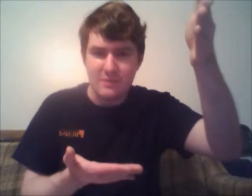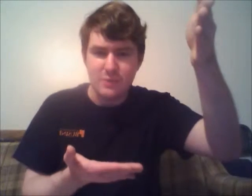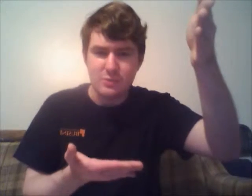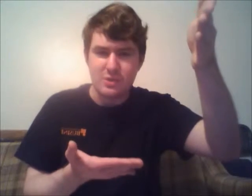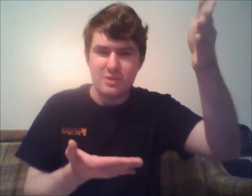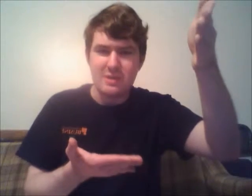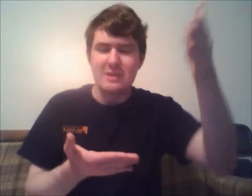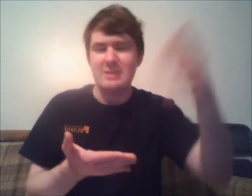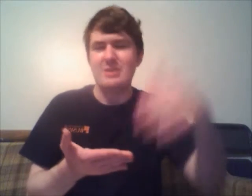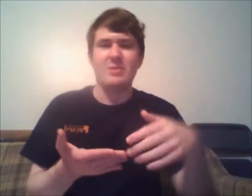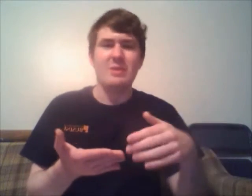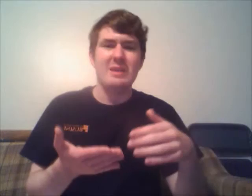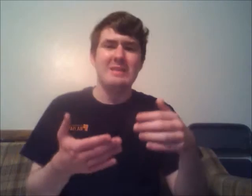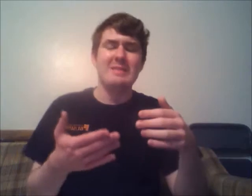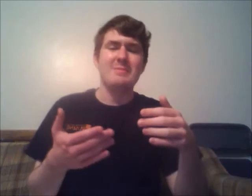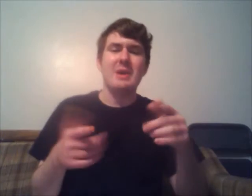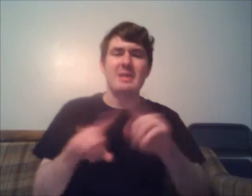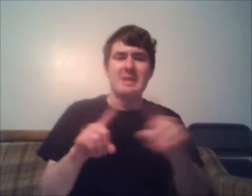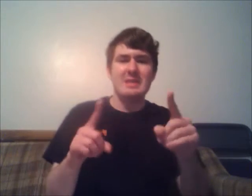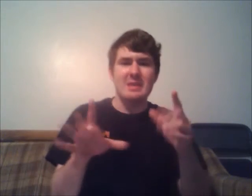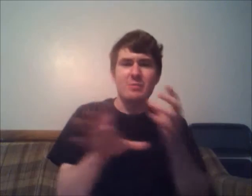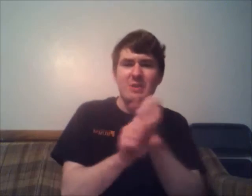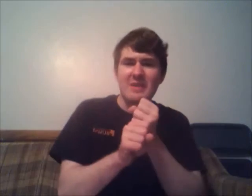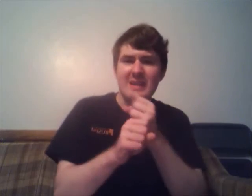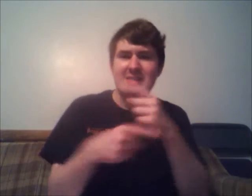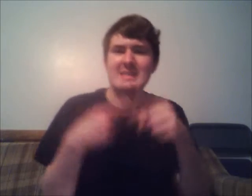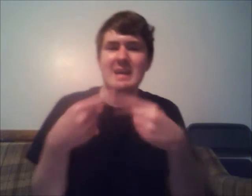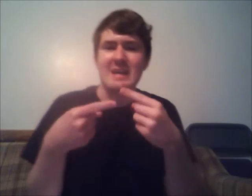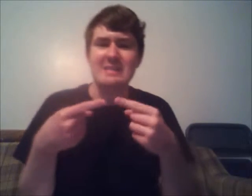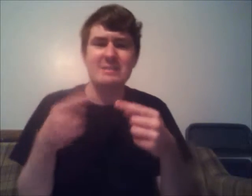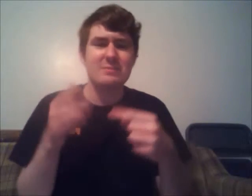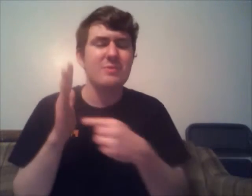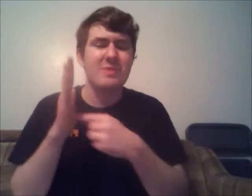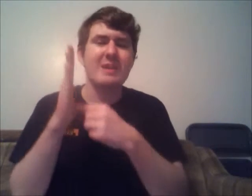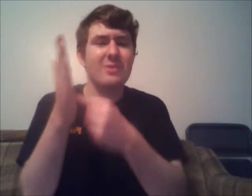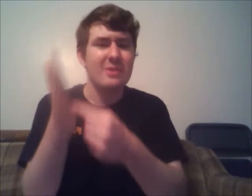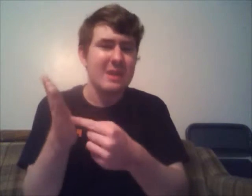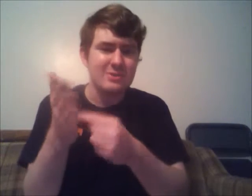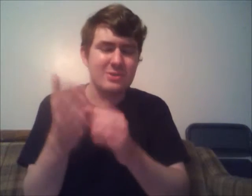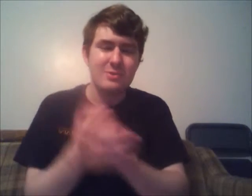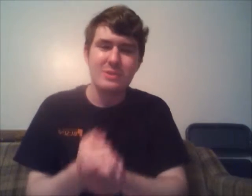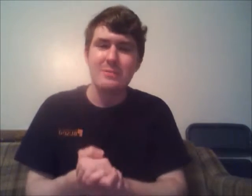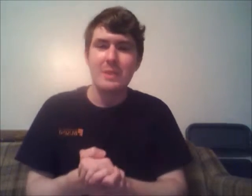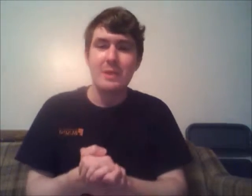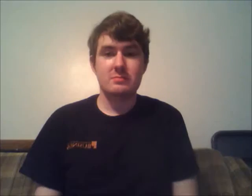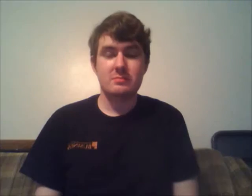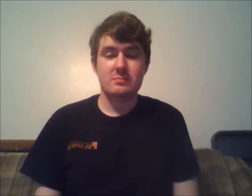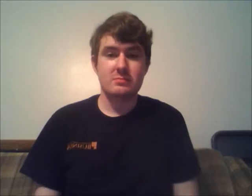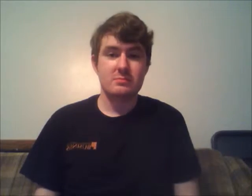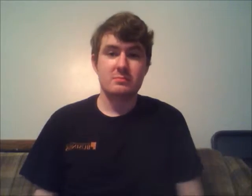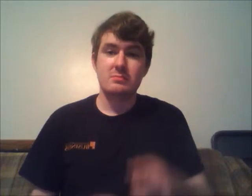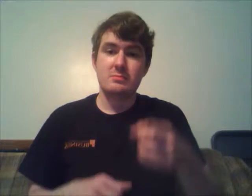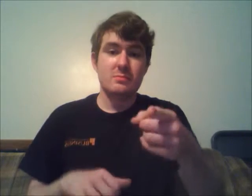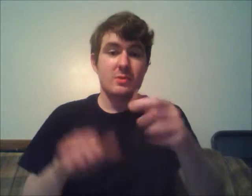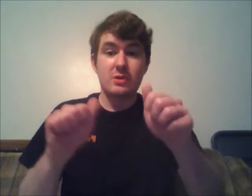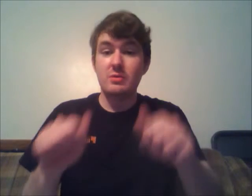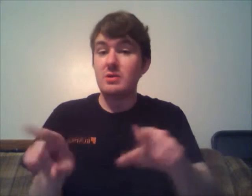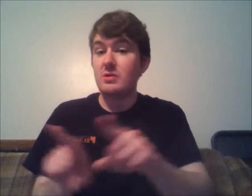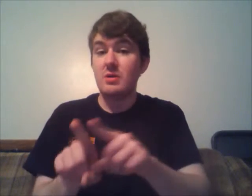future, But the abbreviated signs, we've kind of gone ahead and showed you. You can